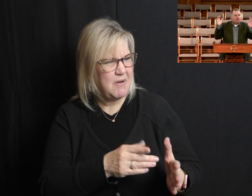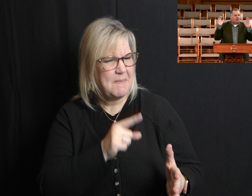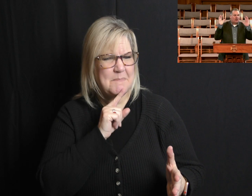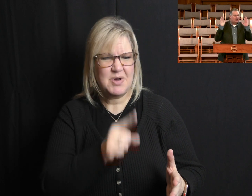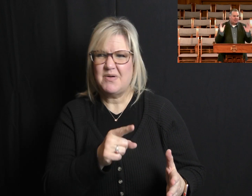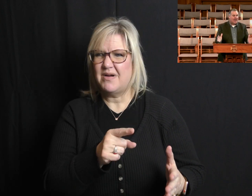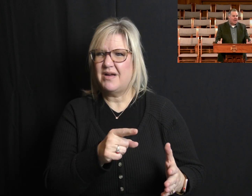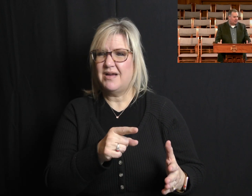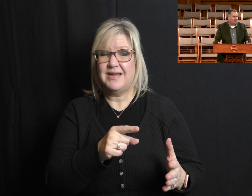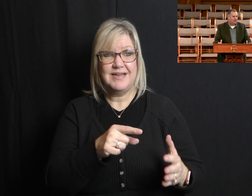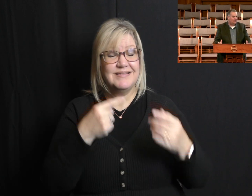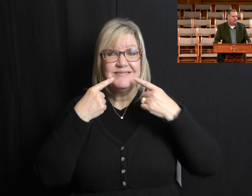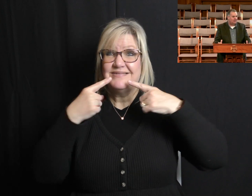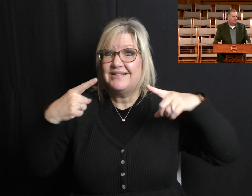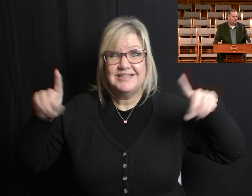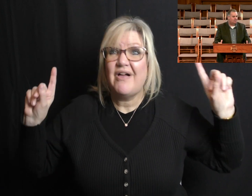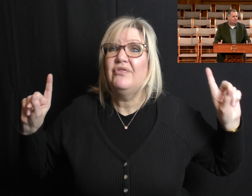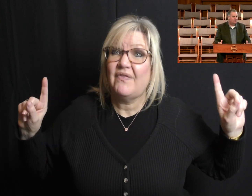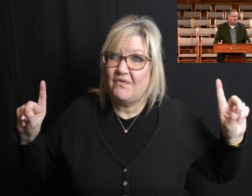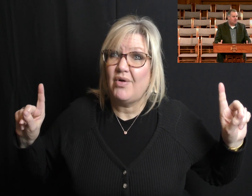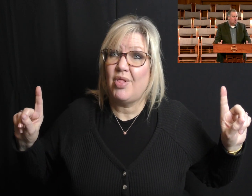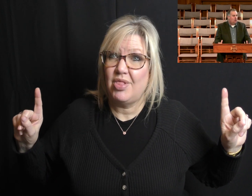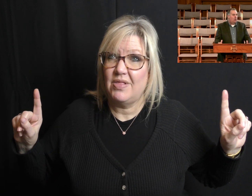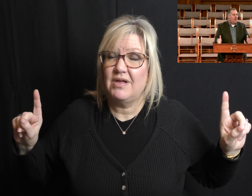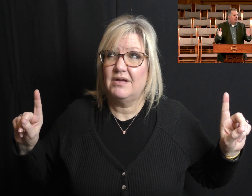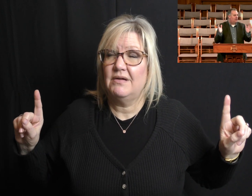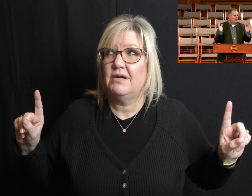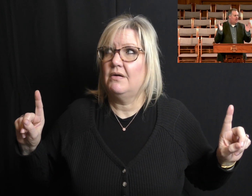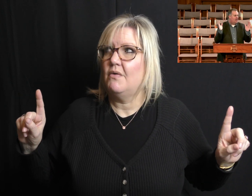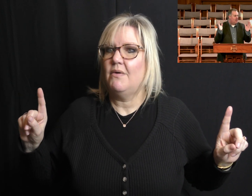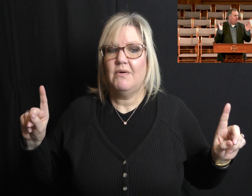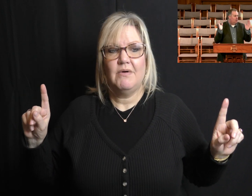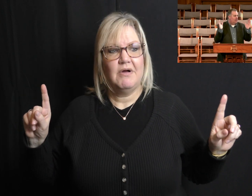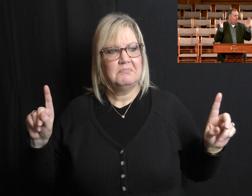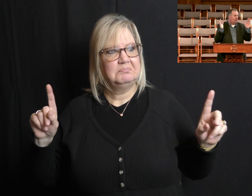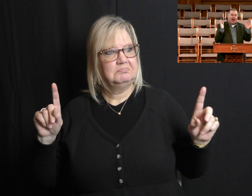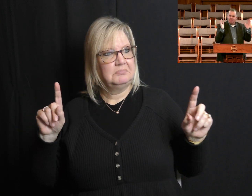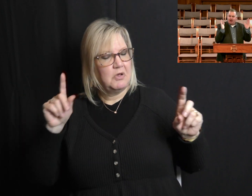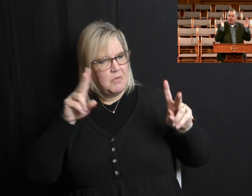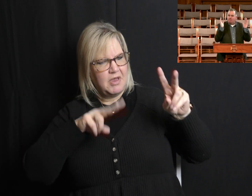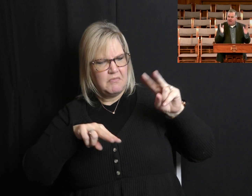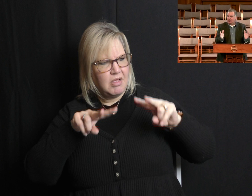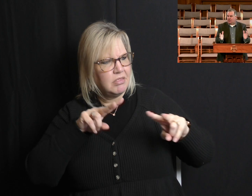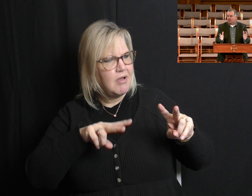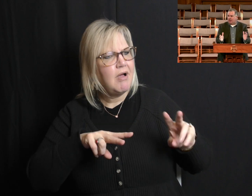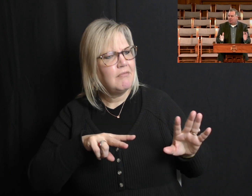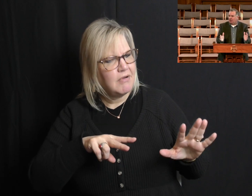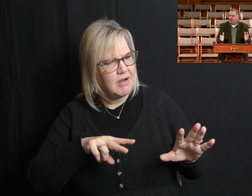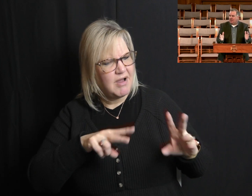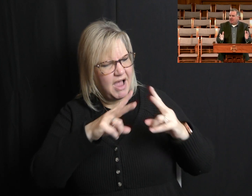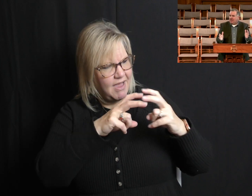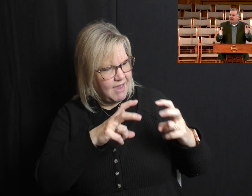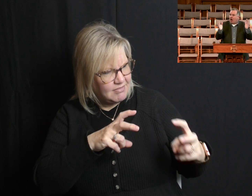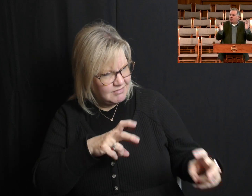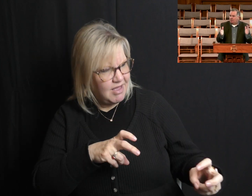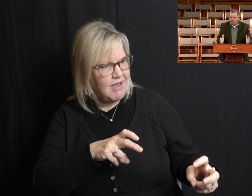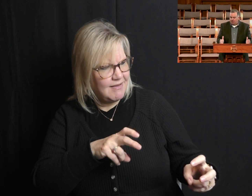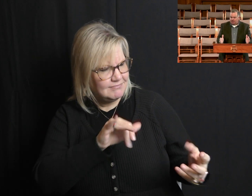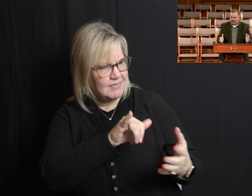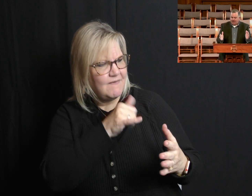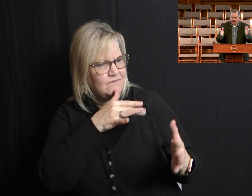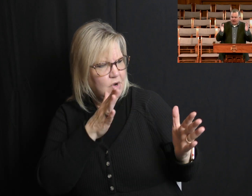raving success. We would have seen him as one of the primary business people in